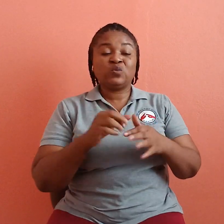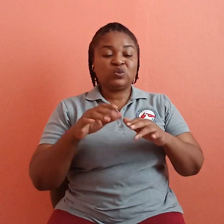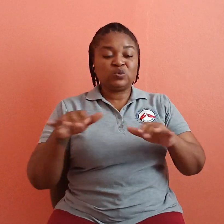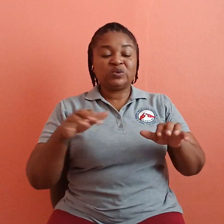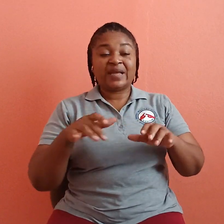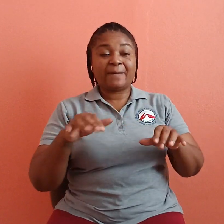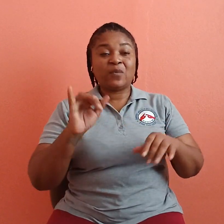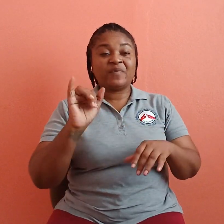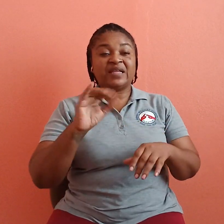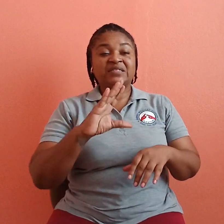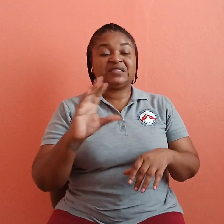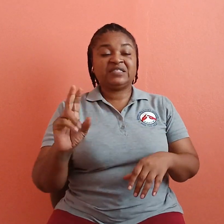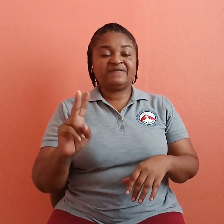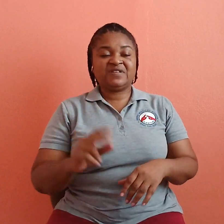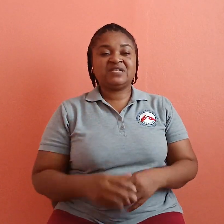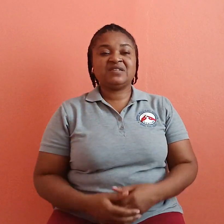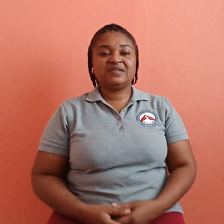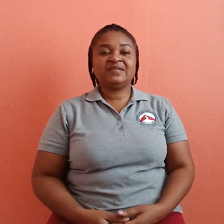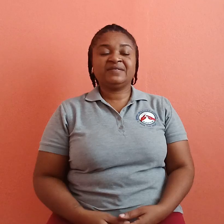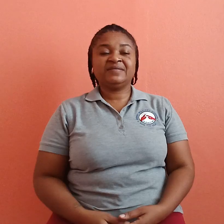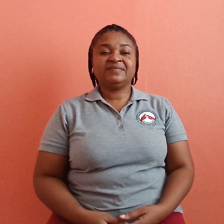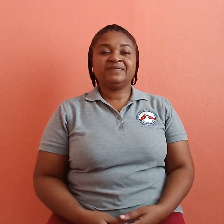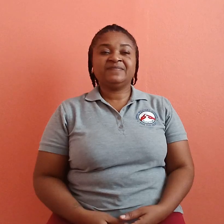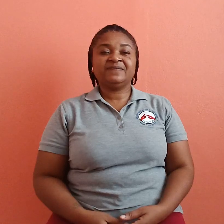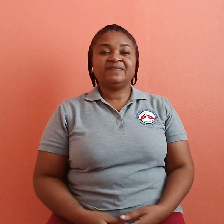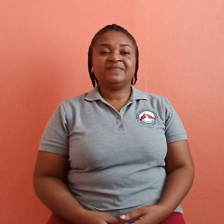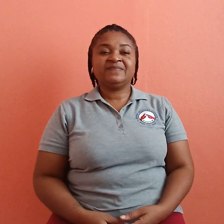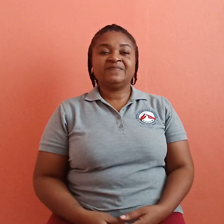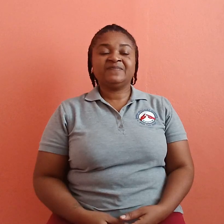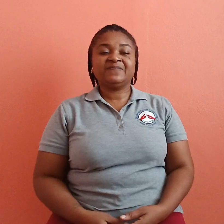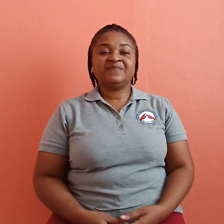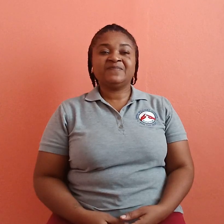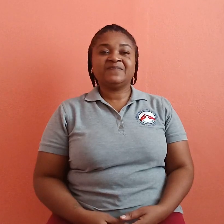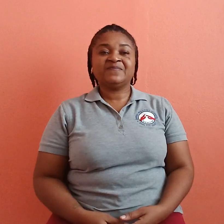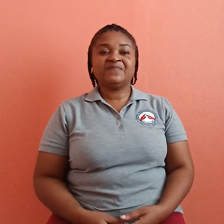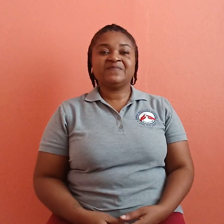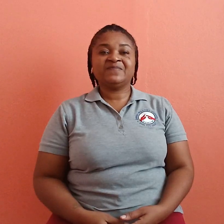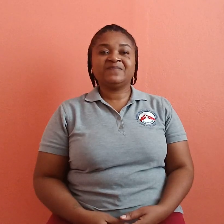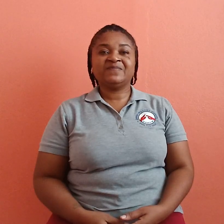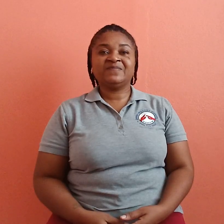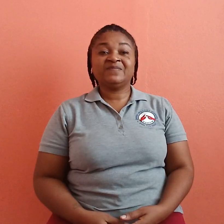Good luck.